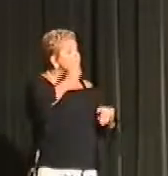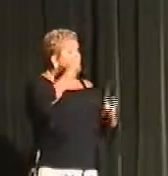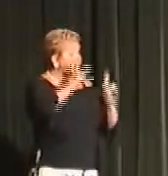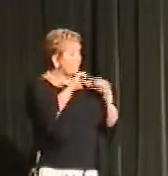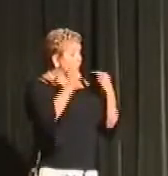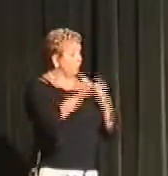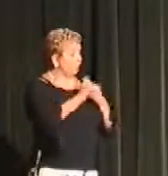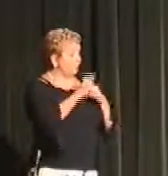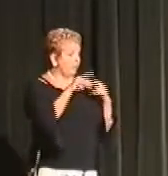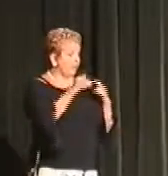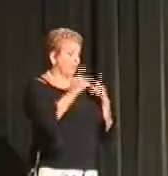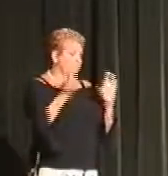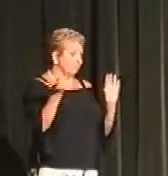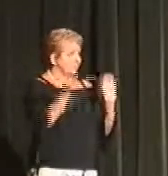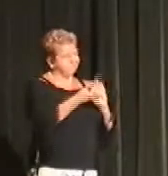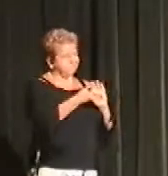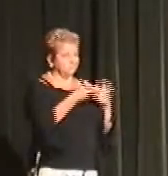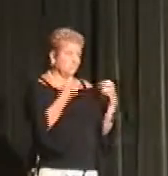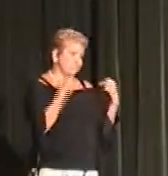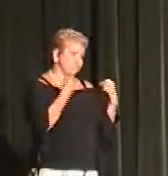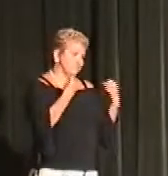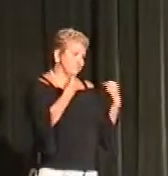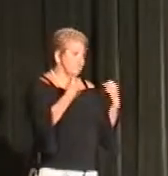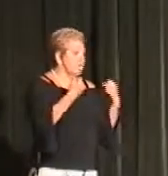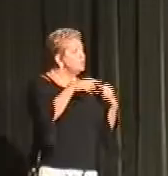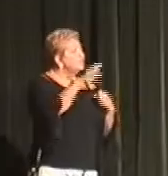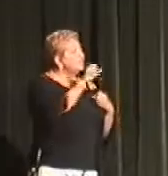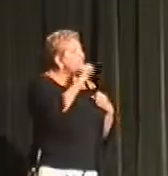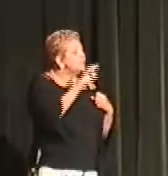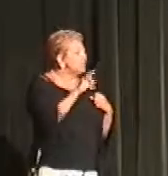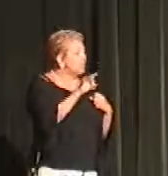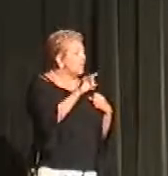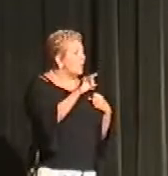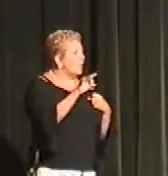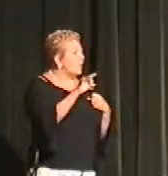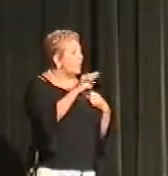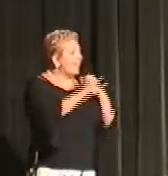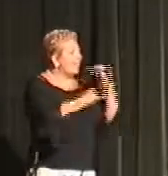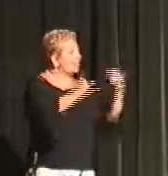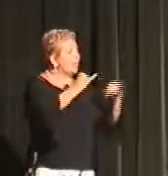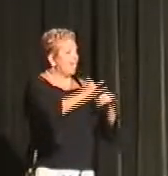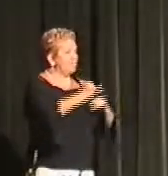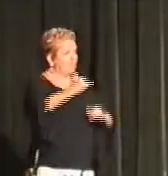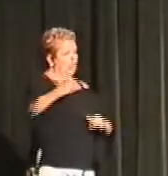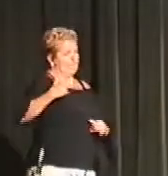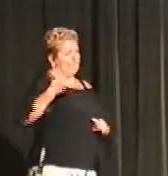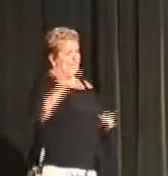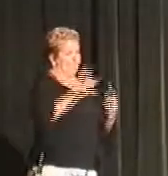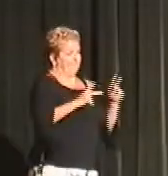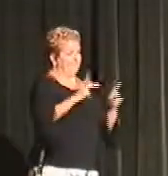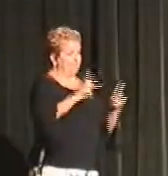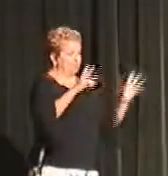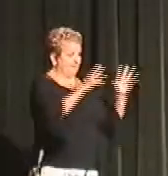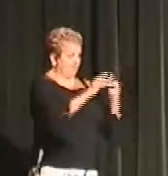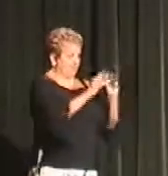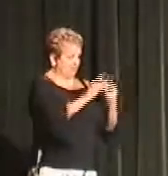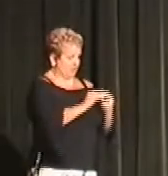all piled in the car, and we went to the San Francisco International Young People's Convention. And I had